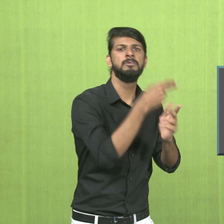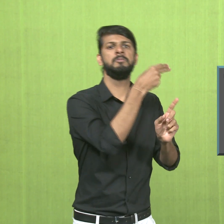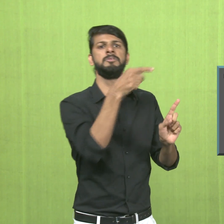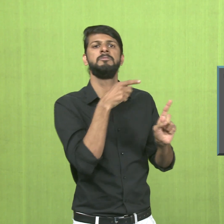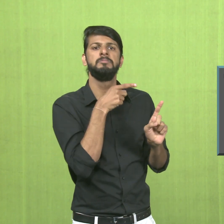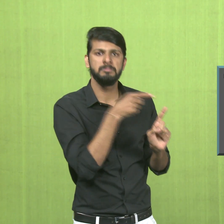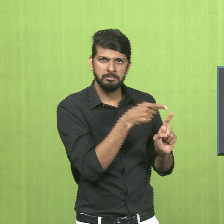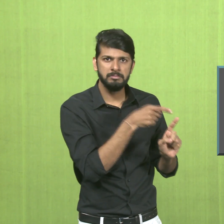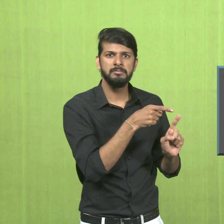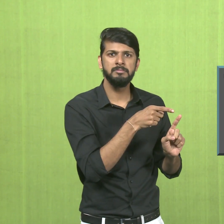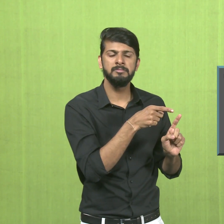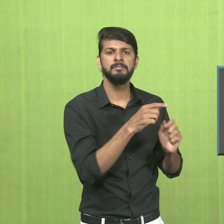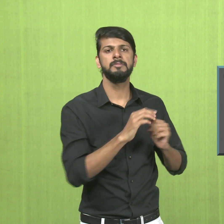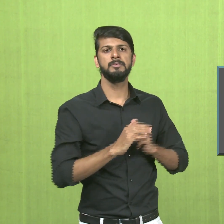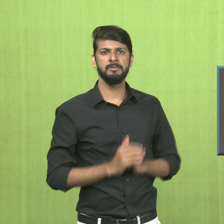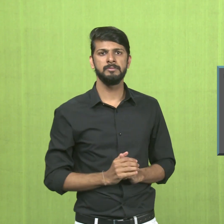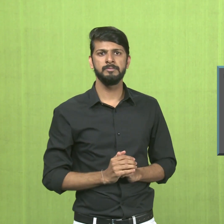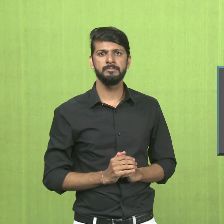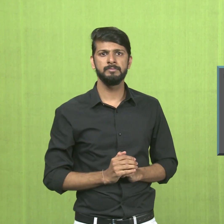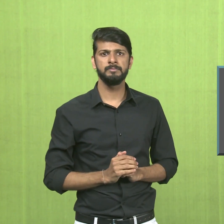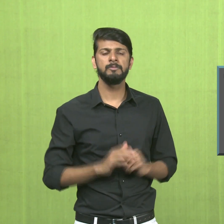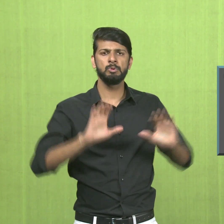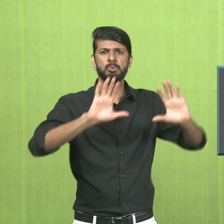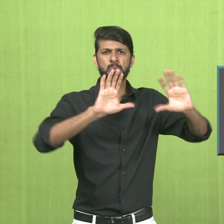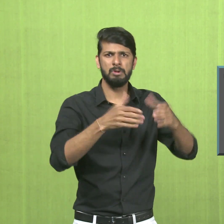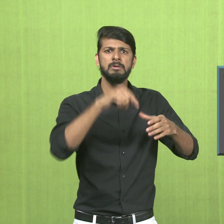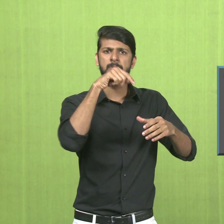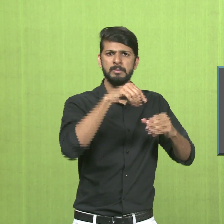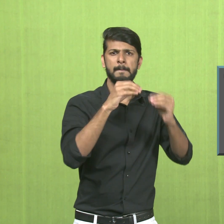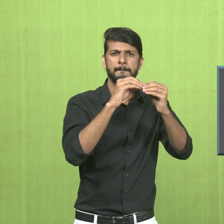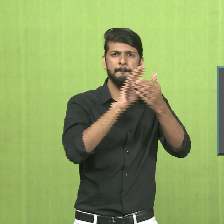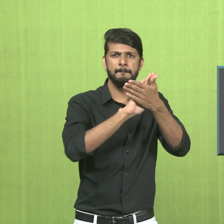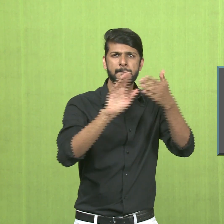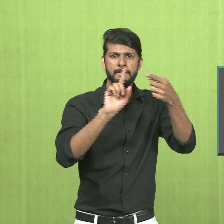deities.